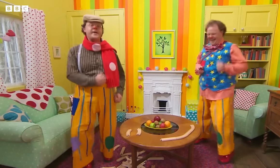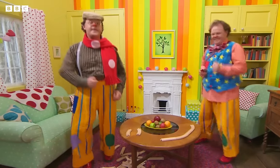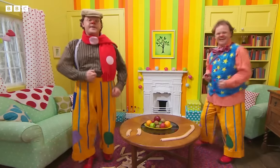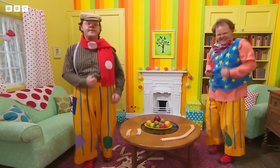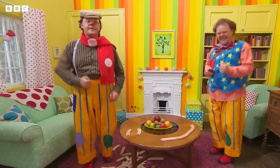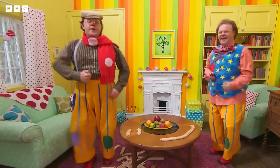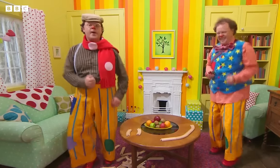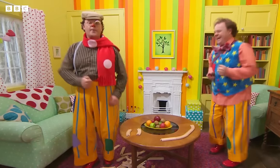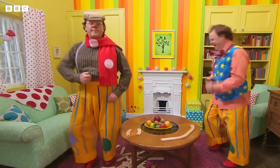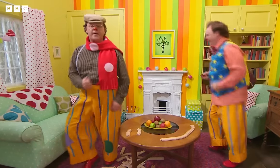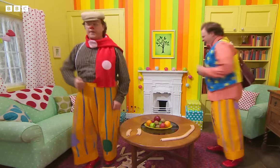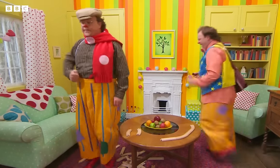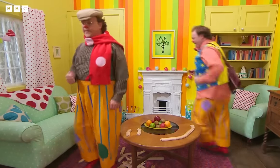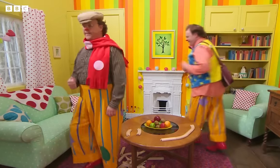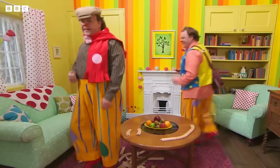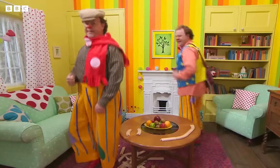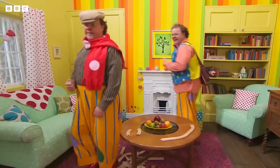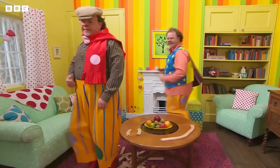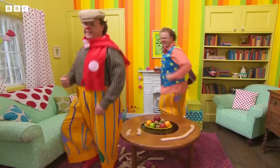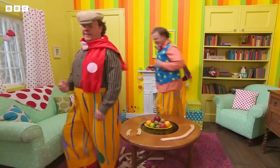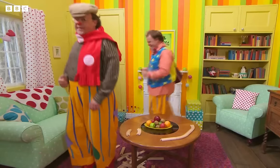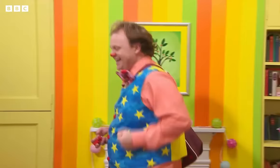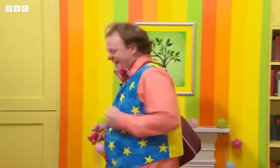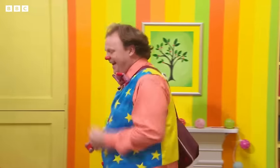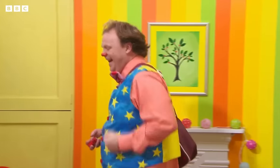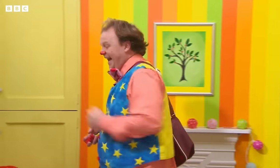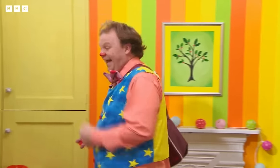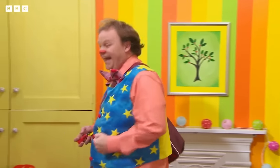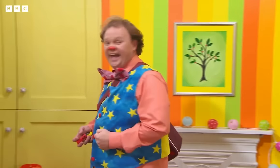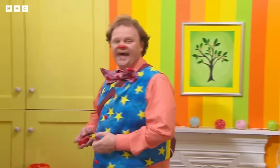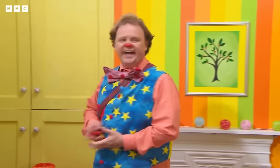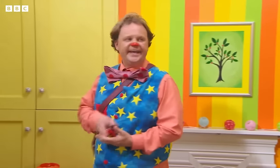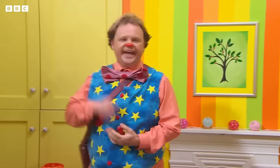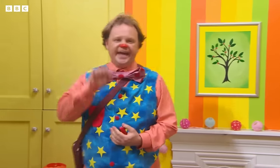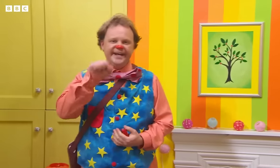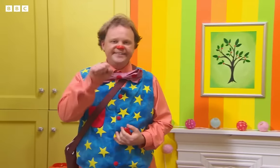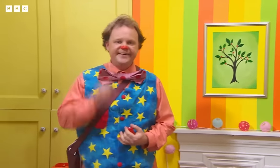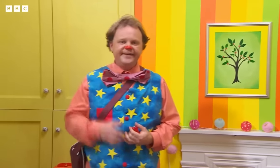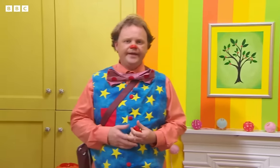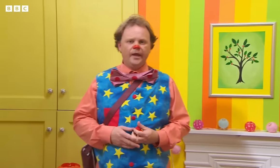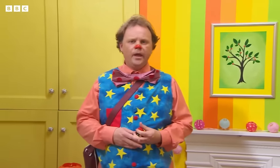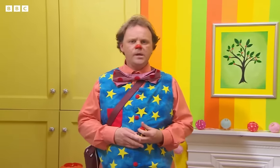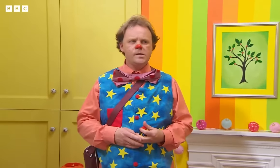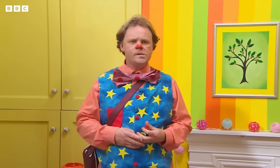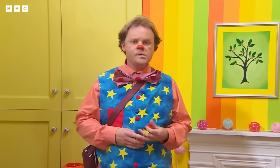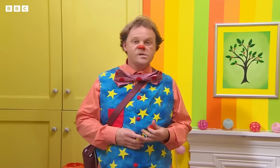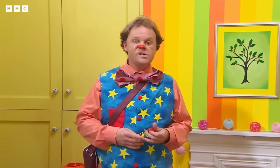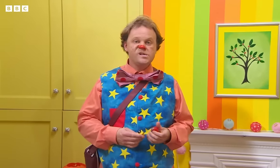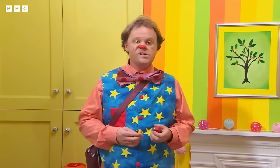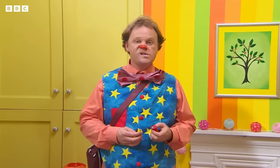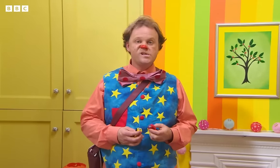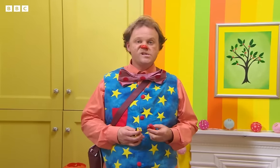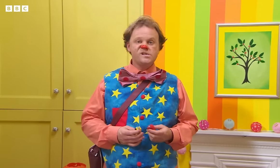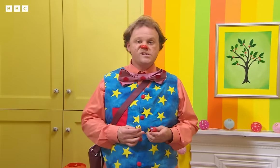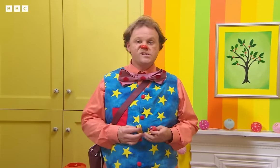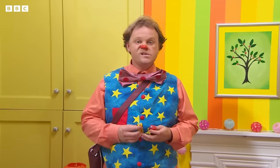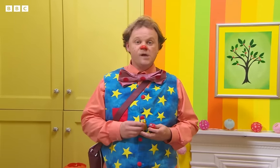Choo-choo! All aboard! Mr Tumble? Yes? Please may you show the sign for friends?